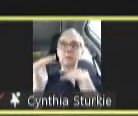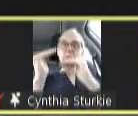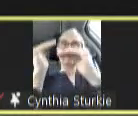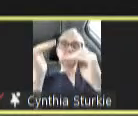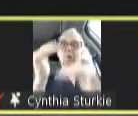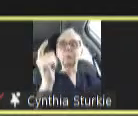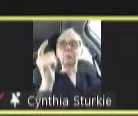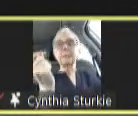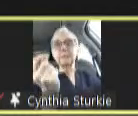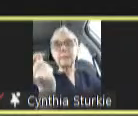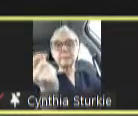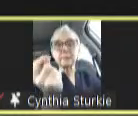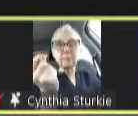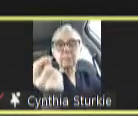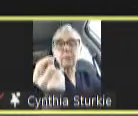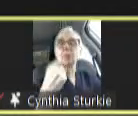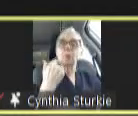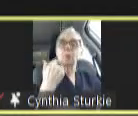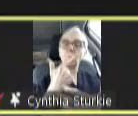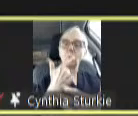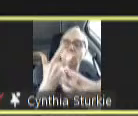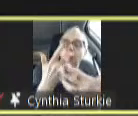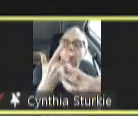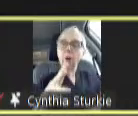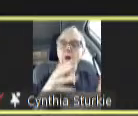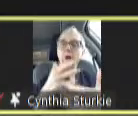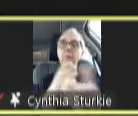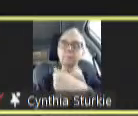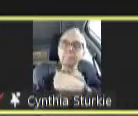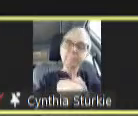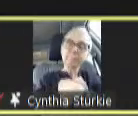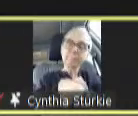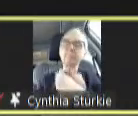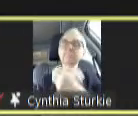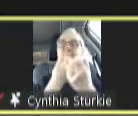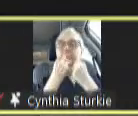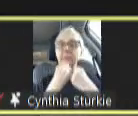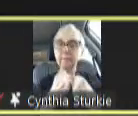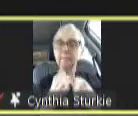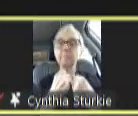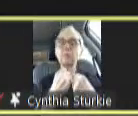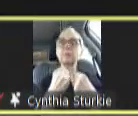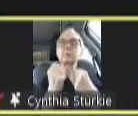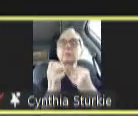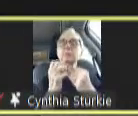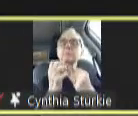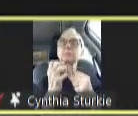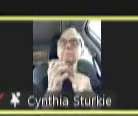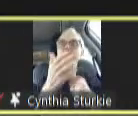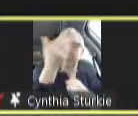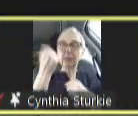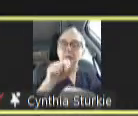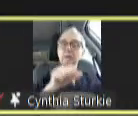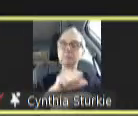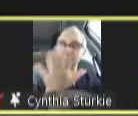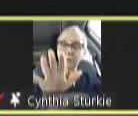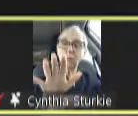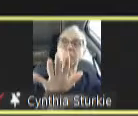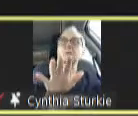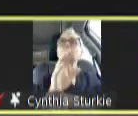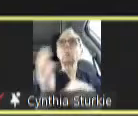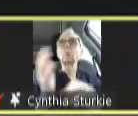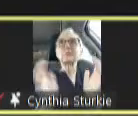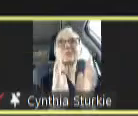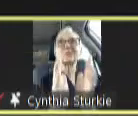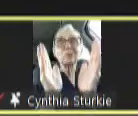testimonials of Coloradans who lost loved ones due to COVID-19, encouraging people to get vaccinated as a form of protection against COVID, as